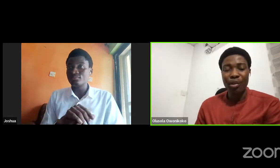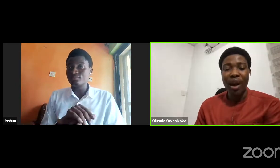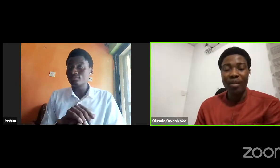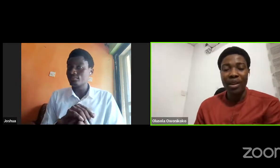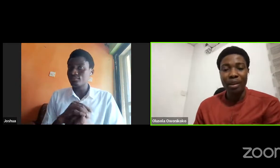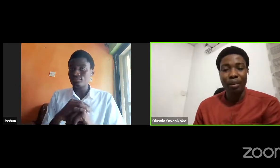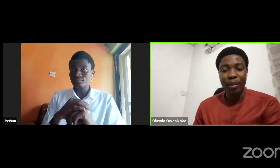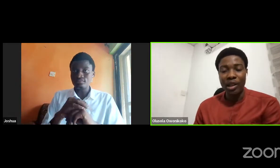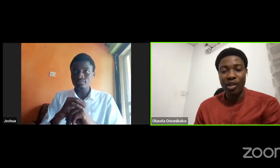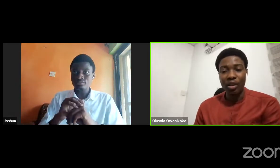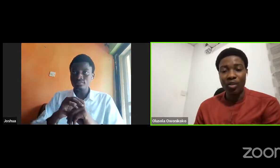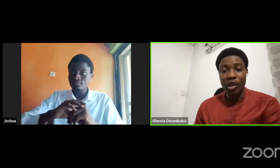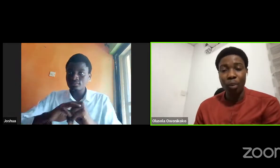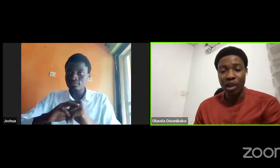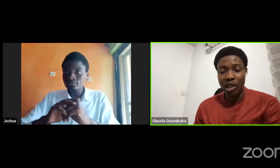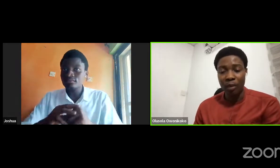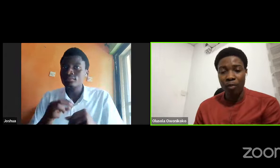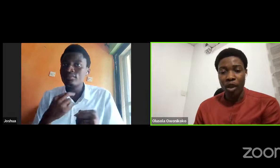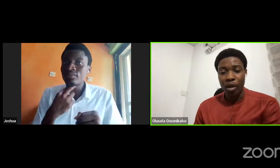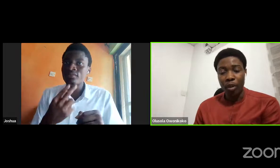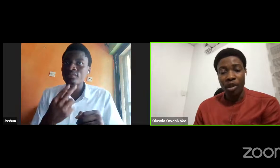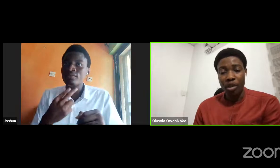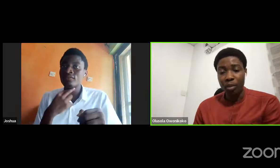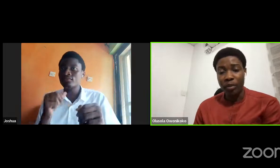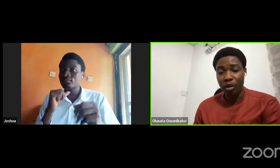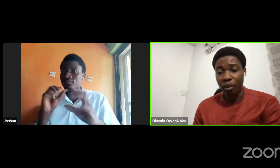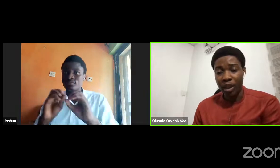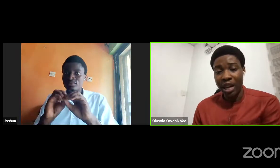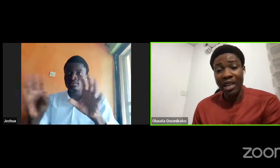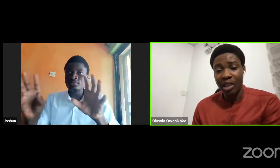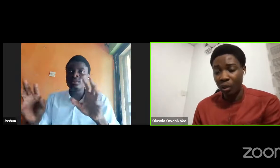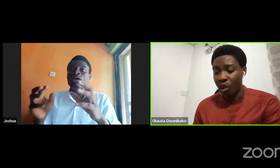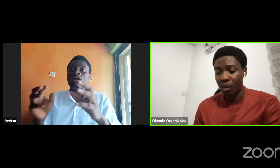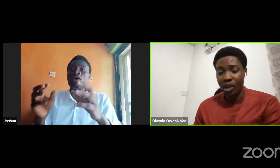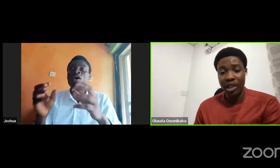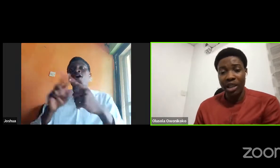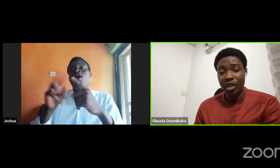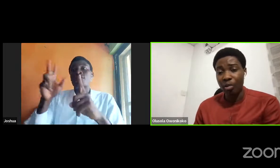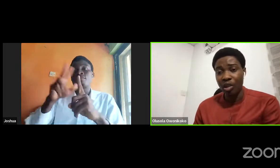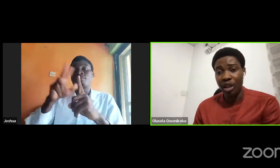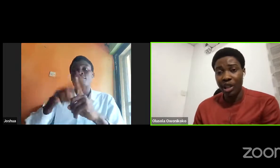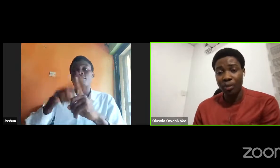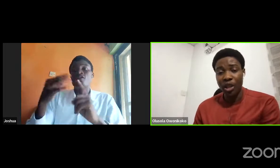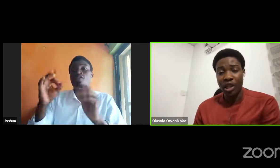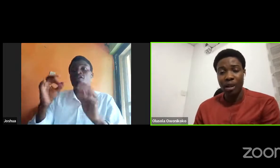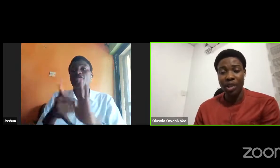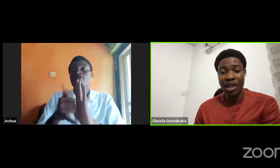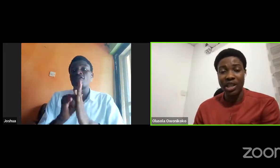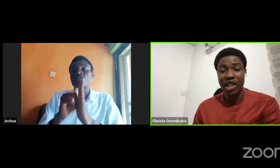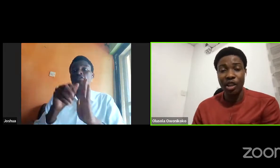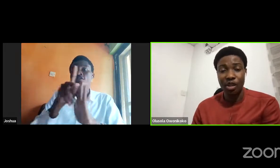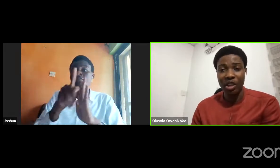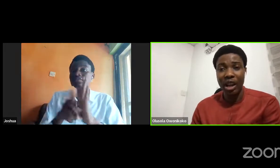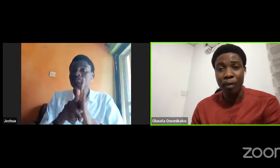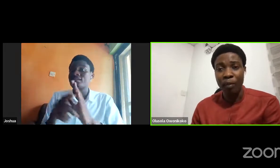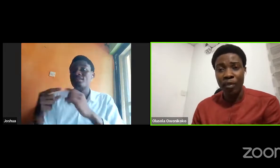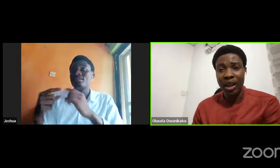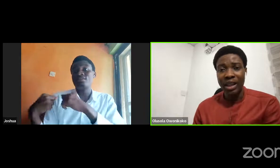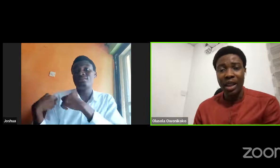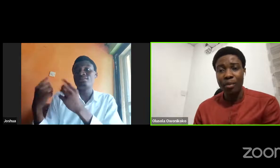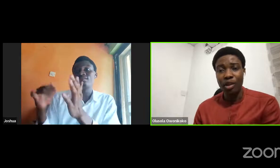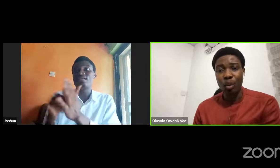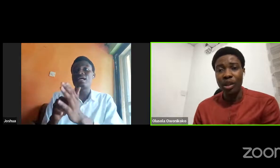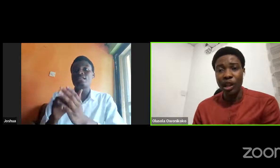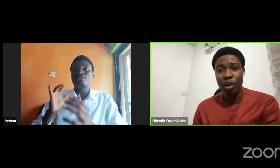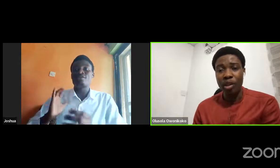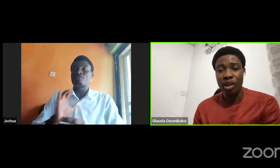commission driving the implementation of this policy. But to be candid with you, since that commission has been established, there's still a lot of gap